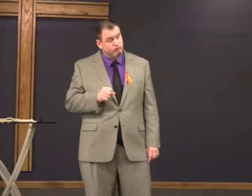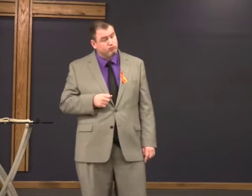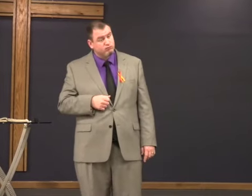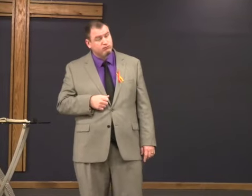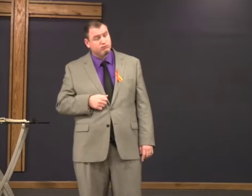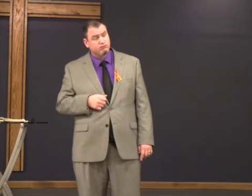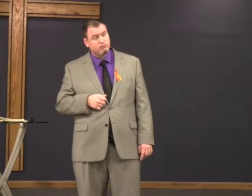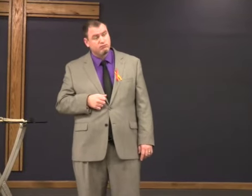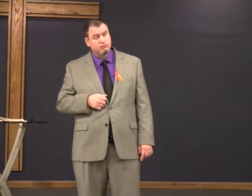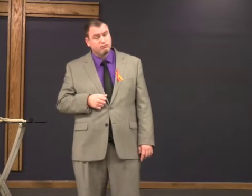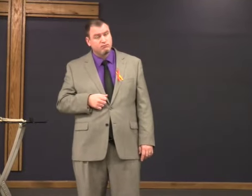That is the enemy.